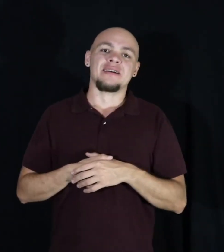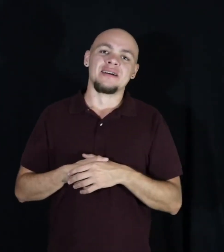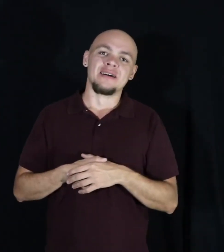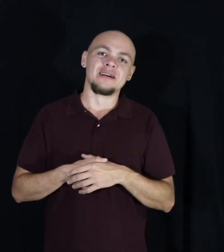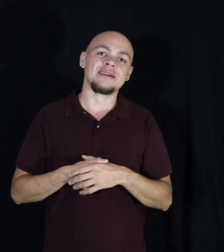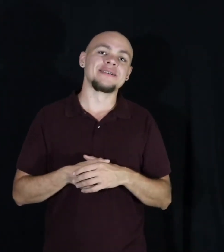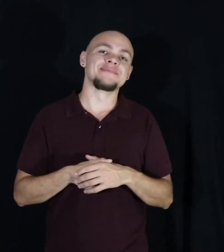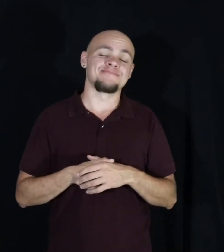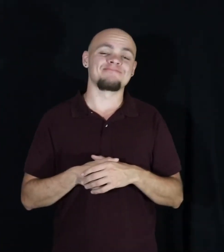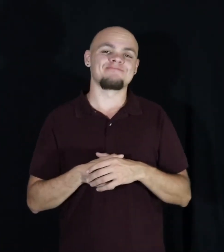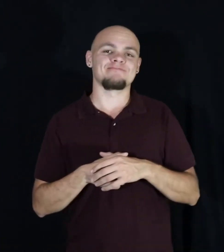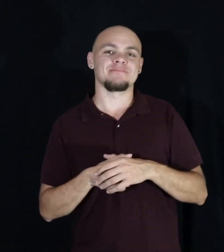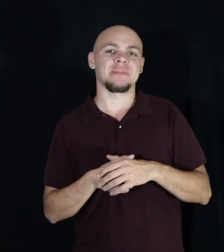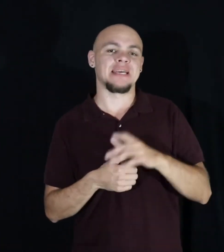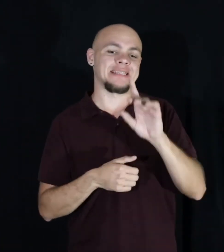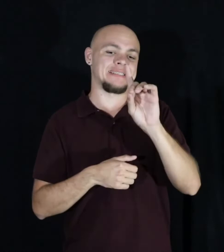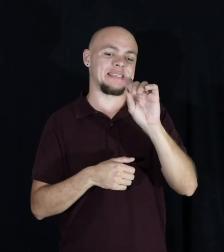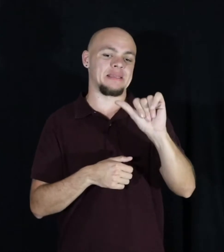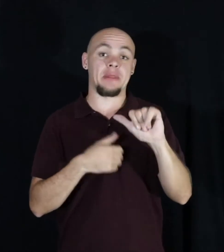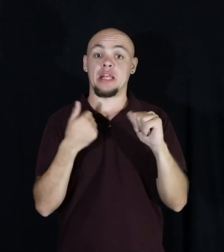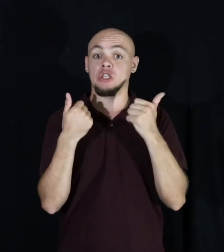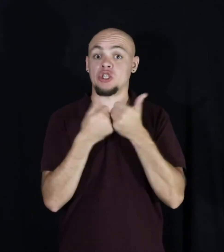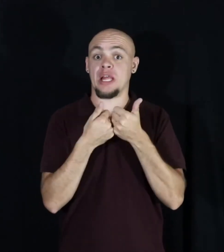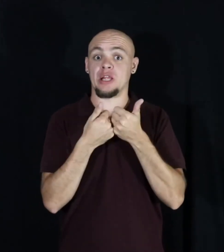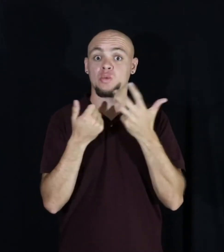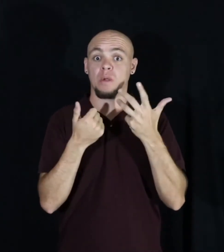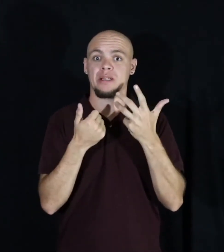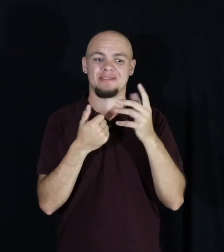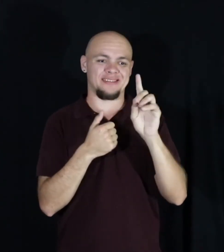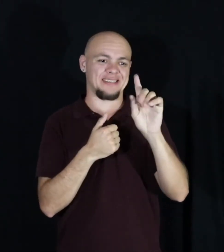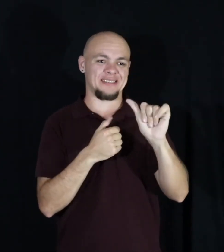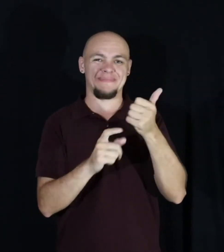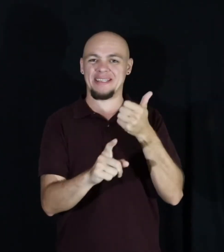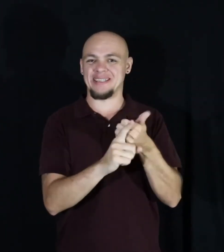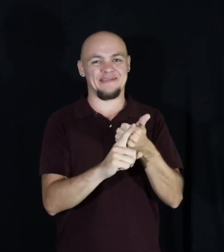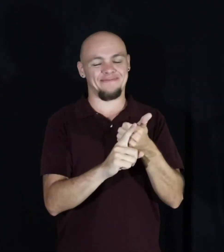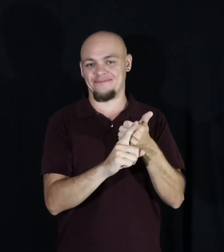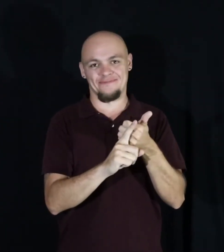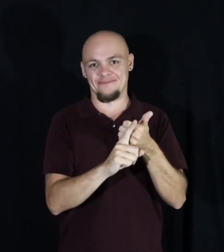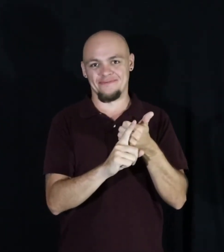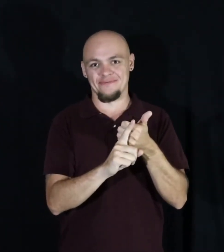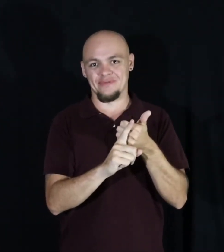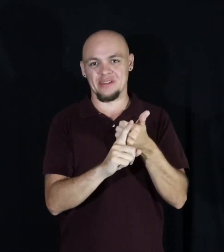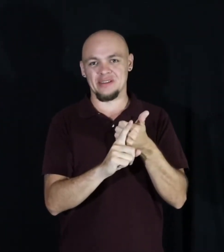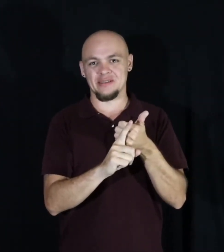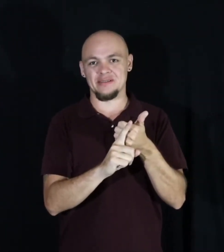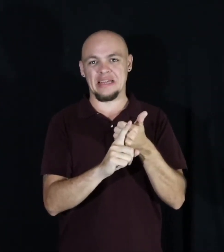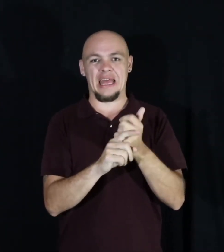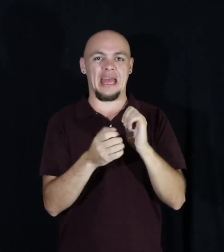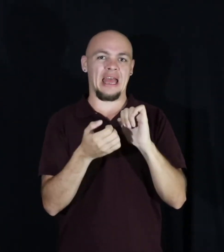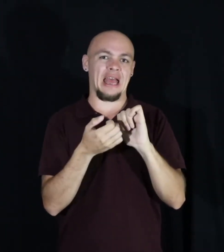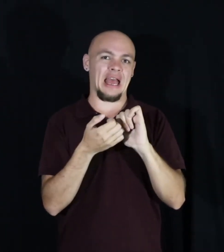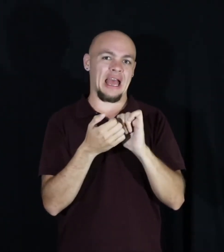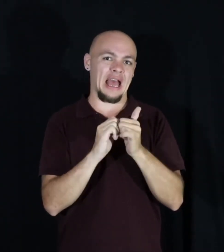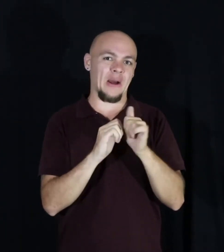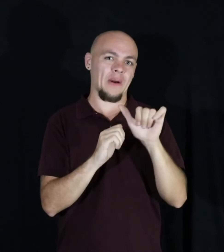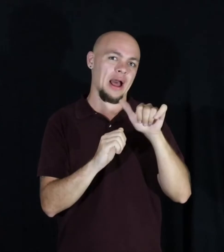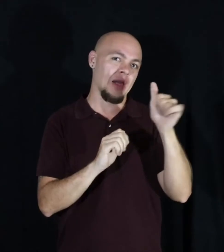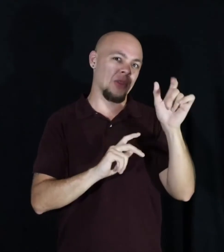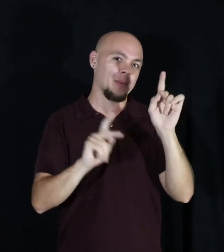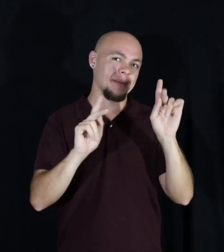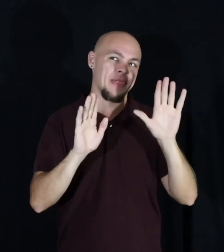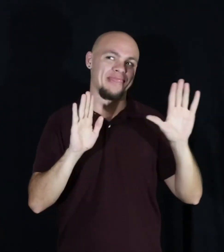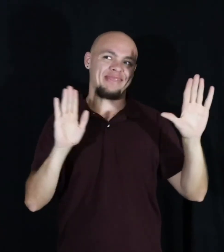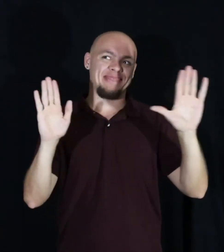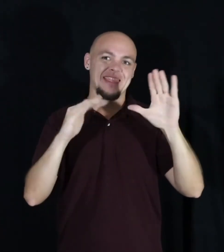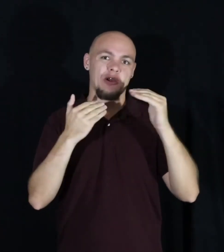The greatest challenge of a disability is not the actual disability itself, but rather the perceived limitations that everyone around you and